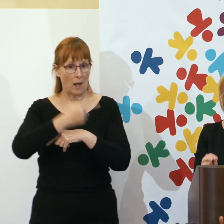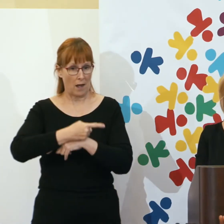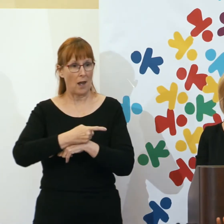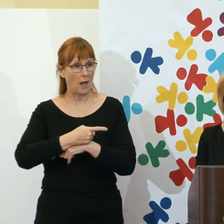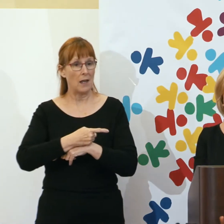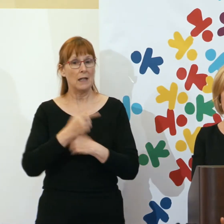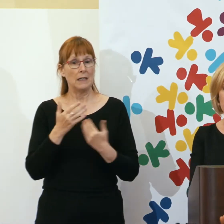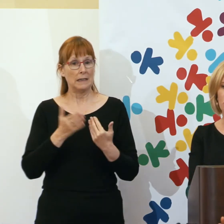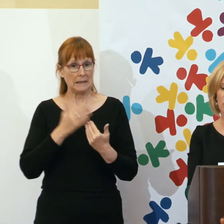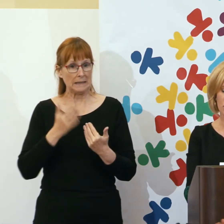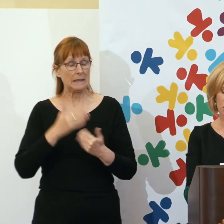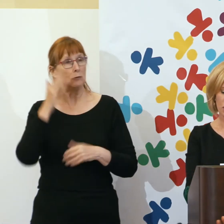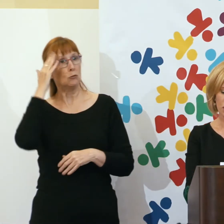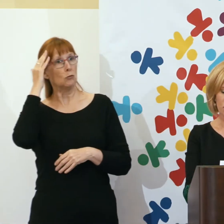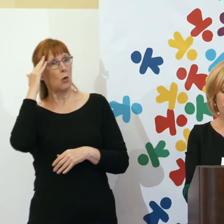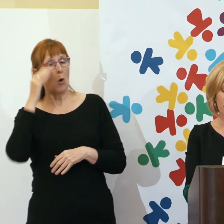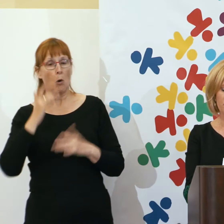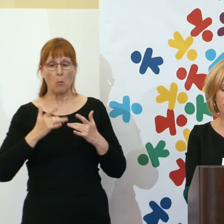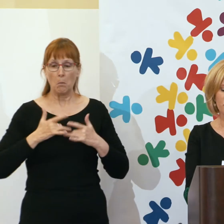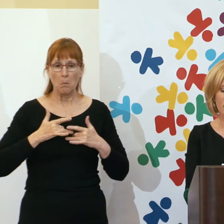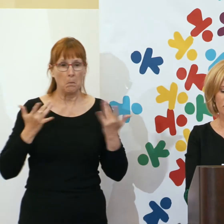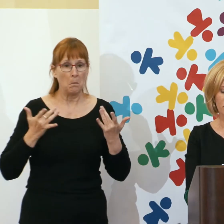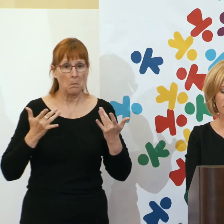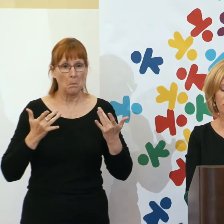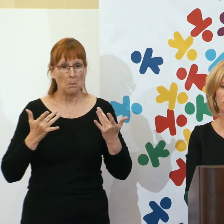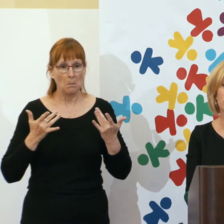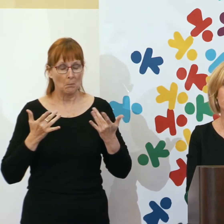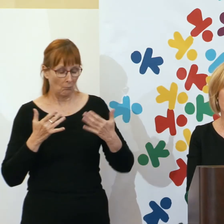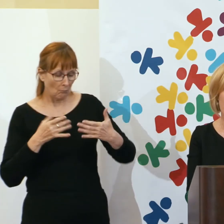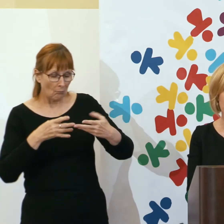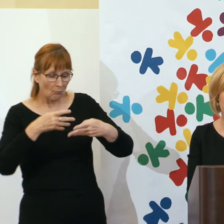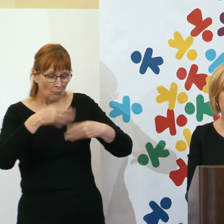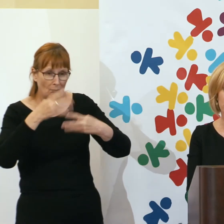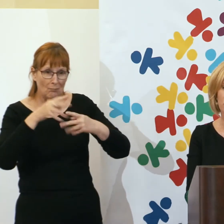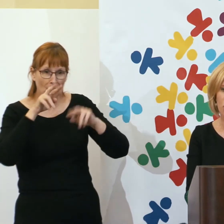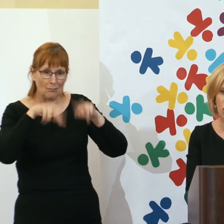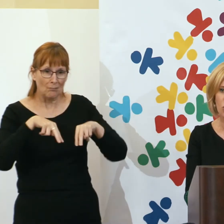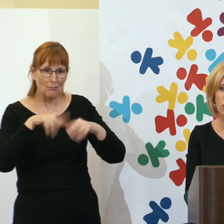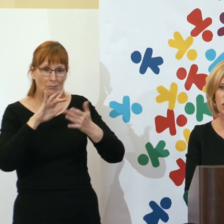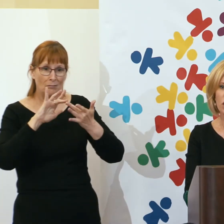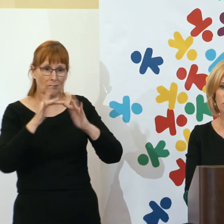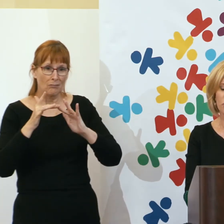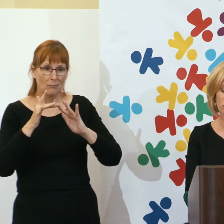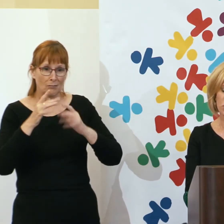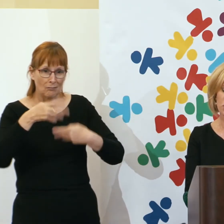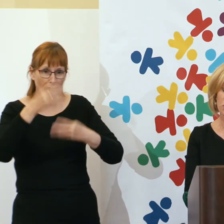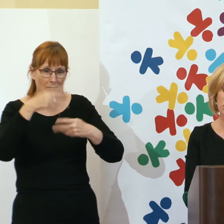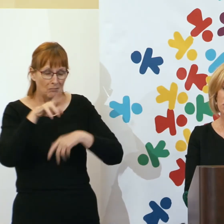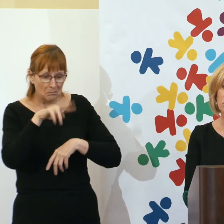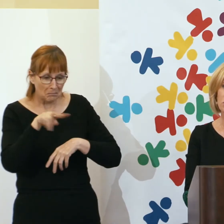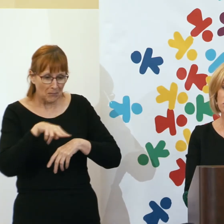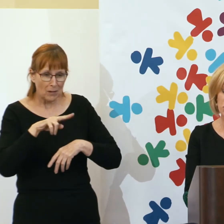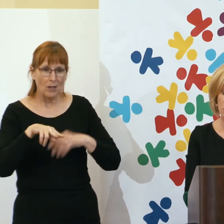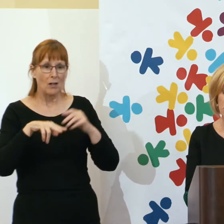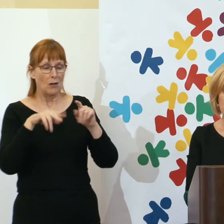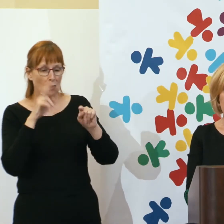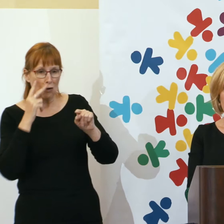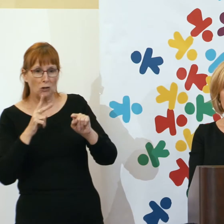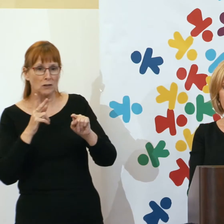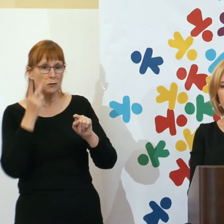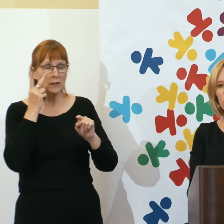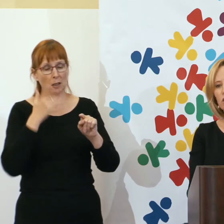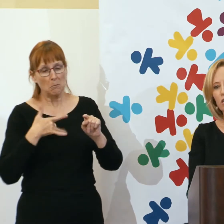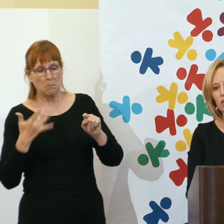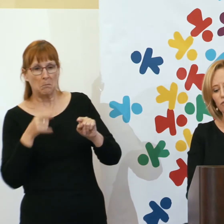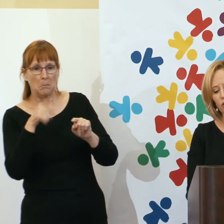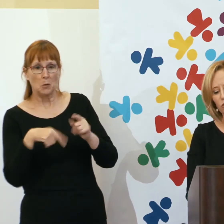to know of someone, but have we made it easier to actually know a person, to see